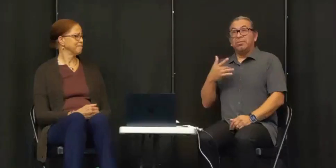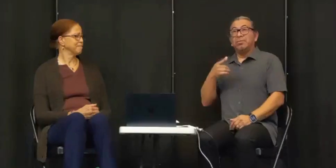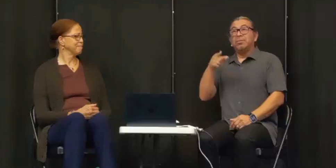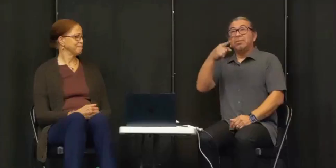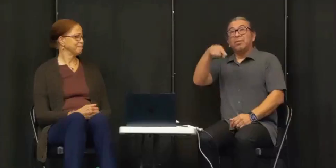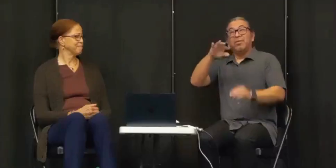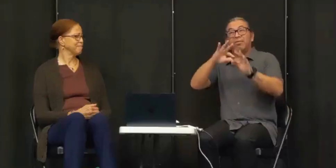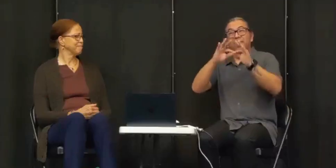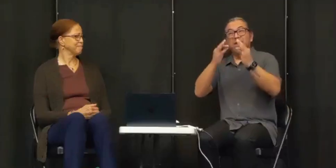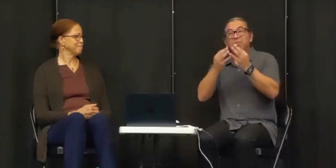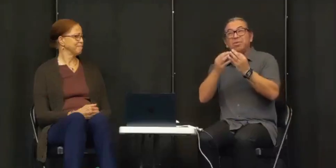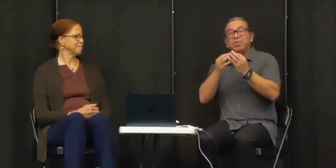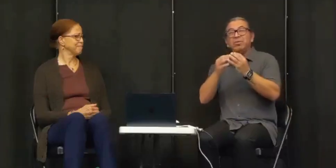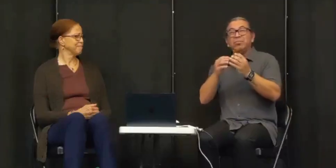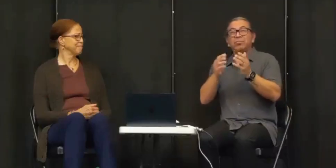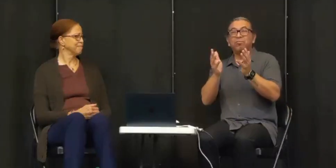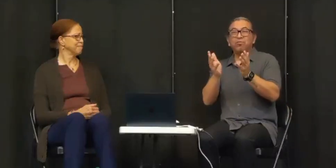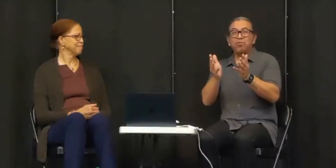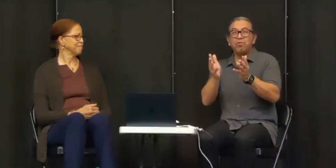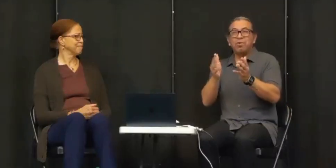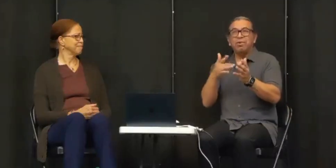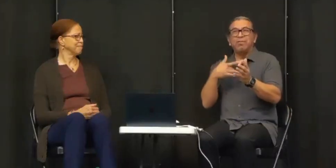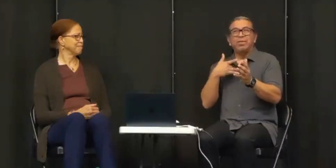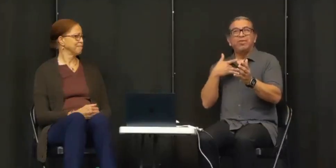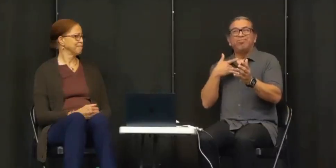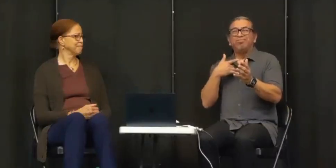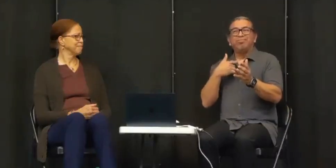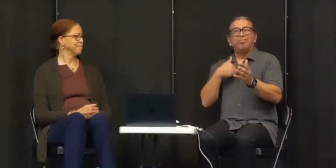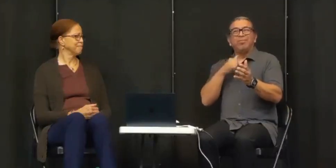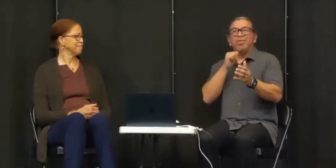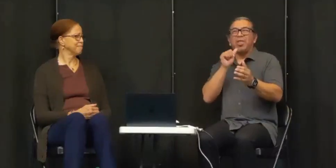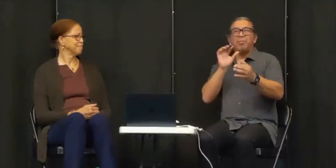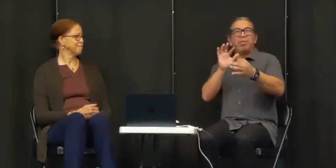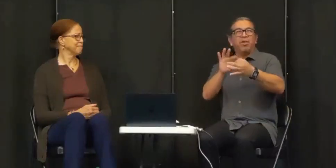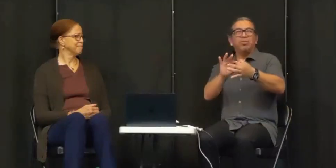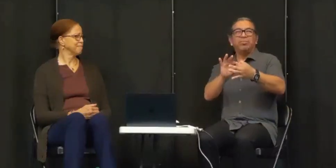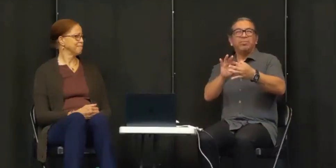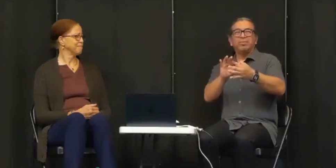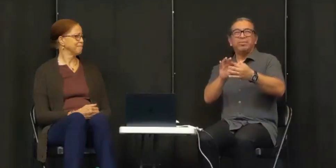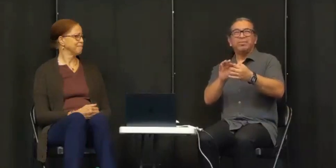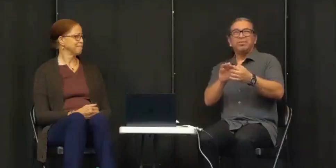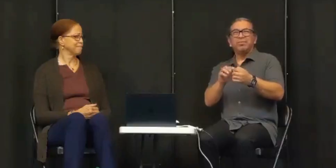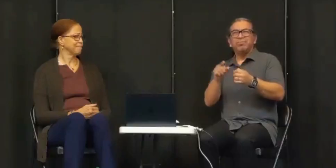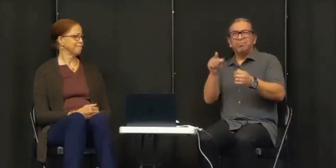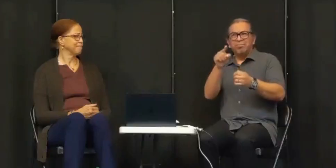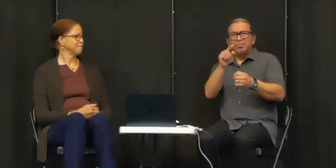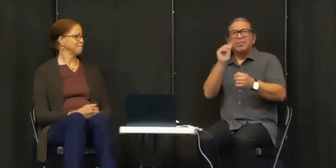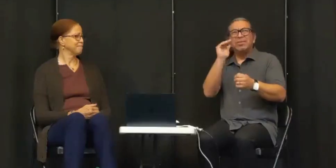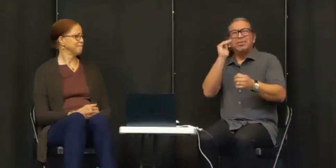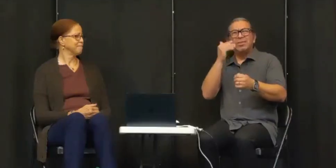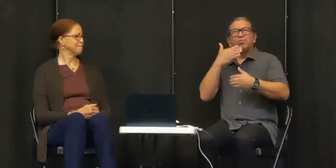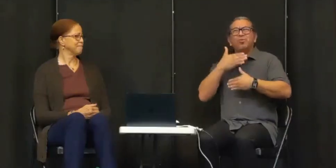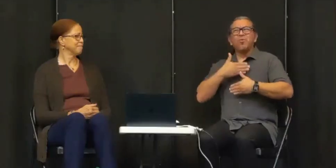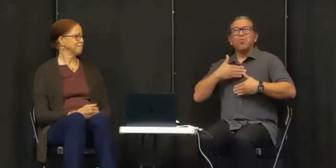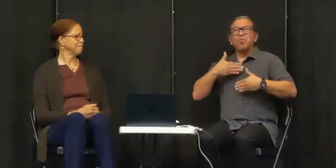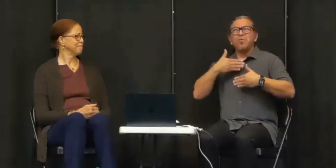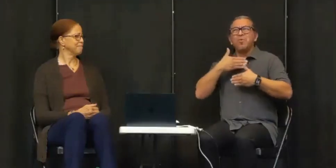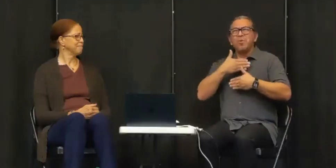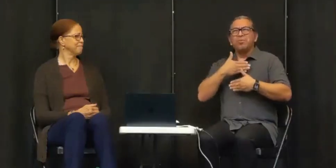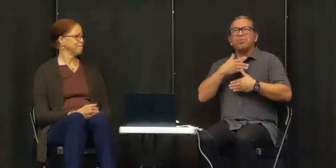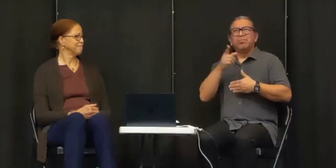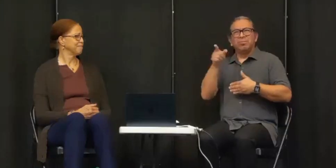DTS means what it's up and hard of hearing people feel when they socialize with their family conversations. They feel like maybe they don't belong in